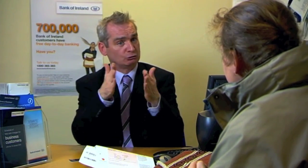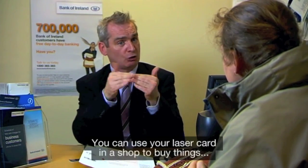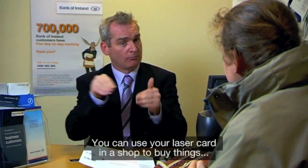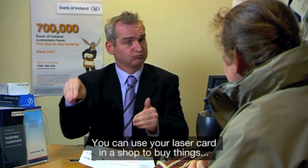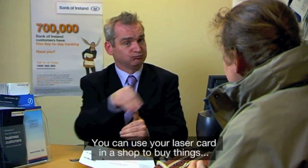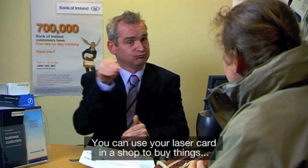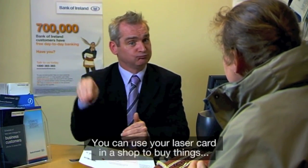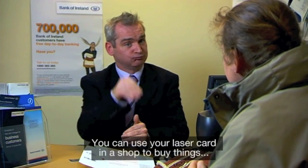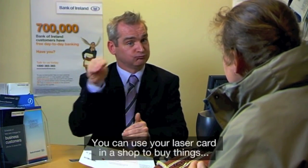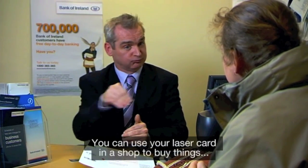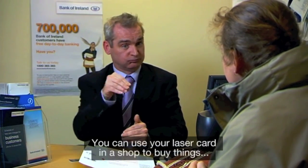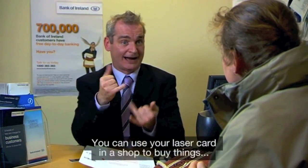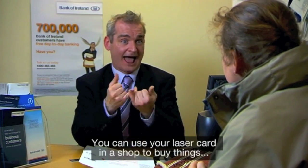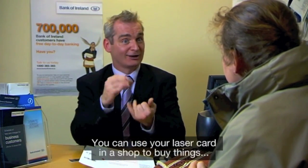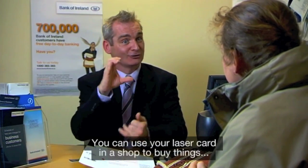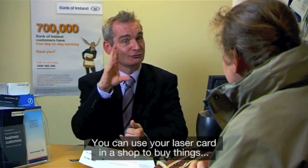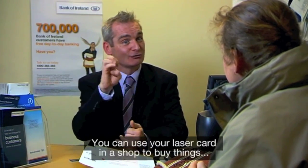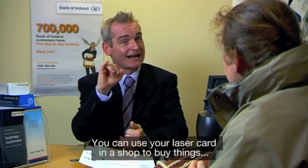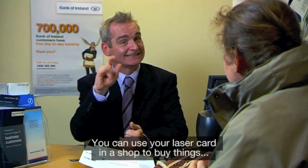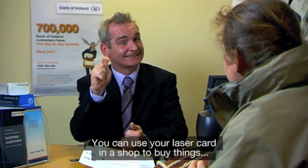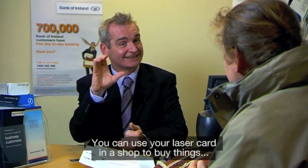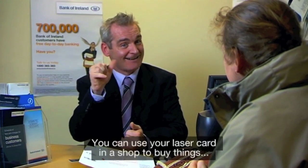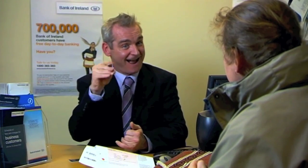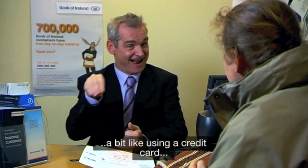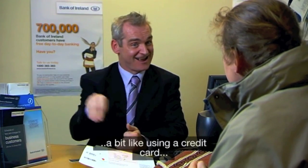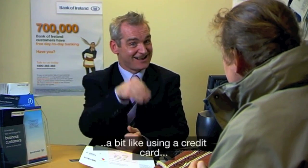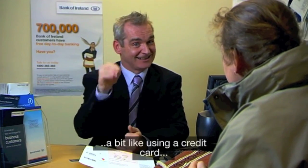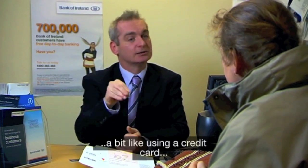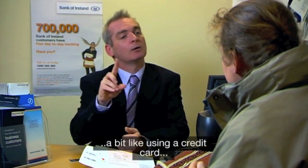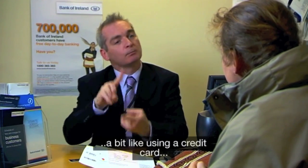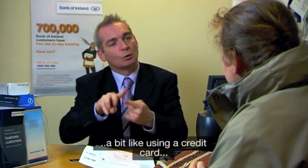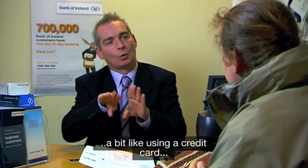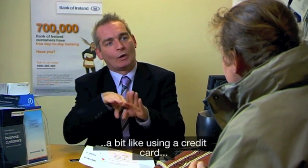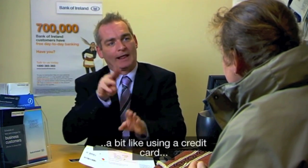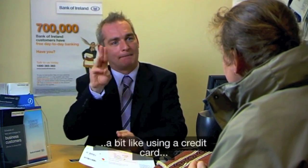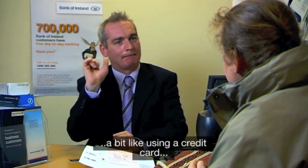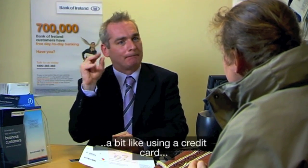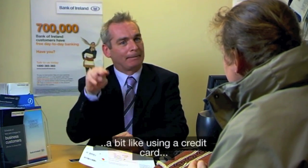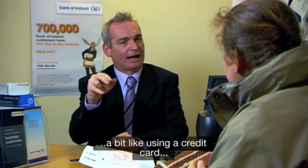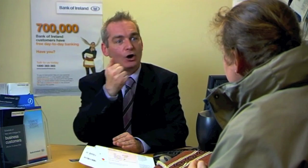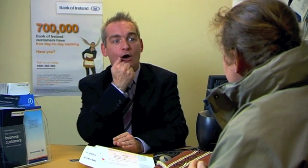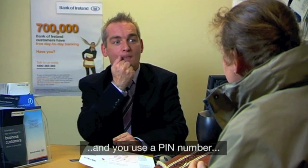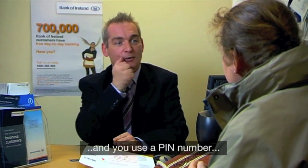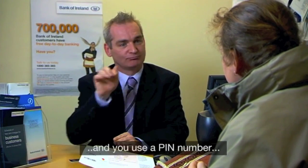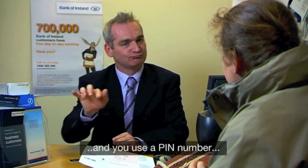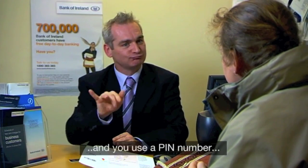You can use your laser card in a shop to buy things, a bit like using a credit card. And you use a PIN